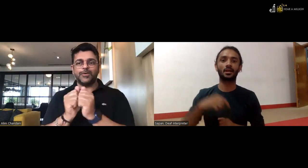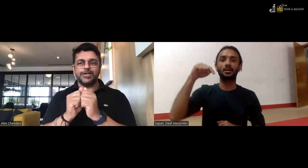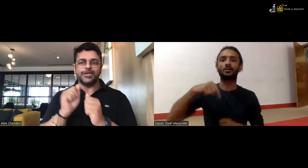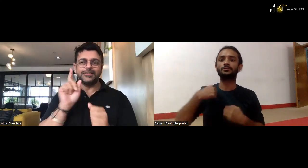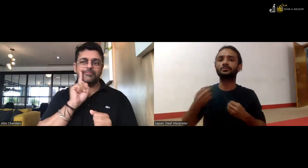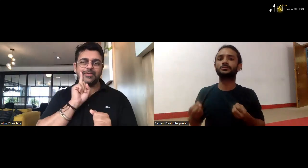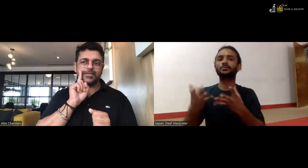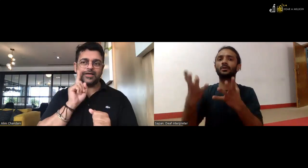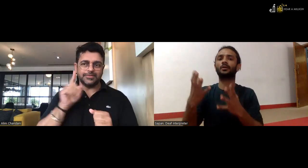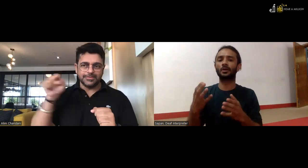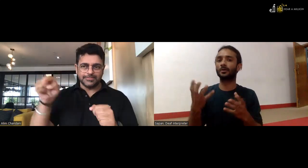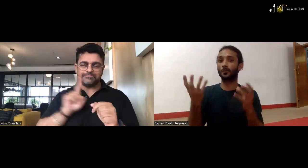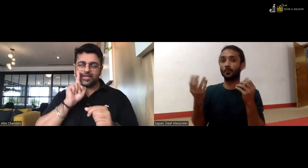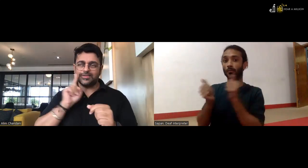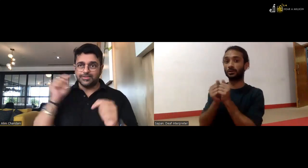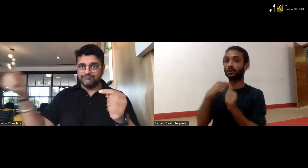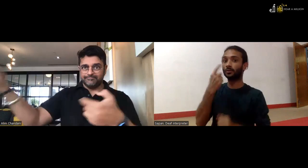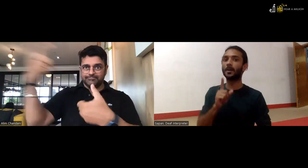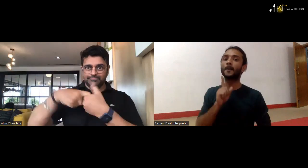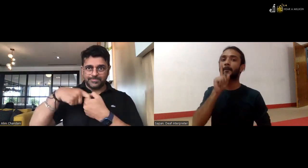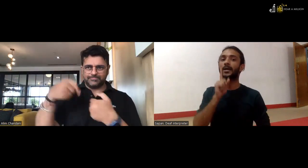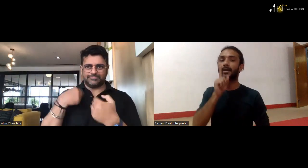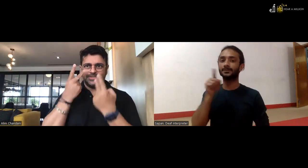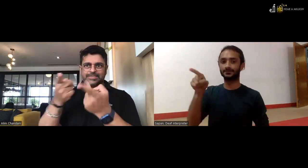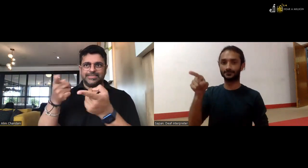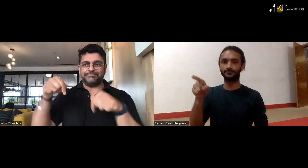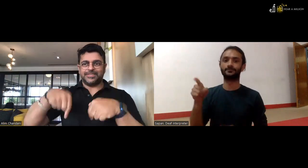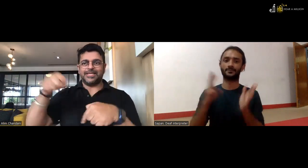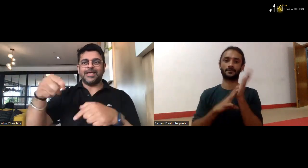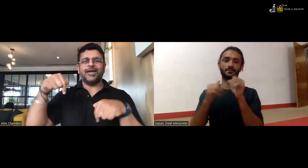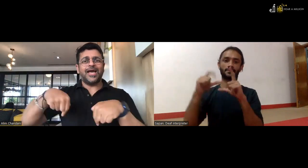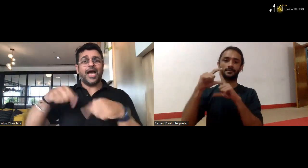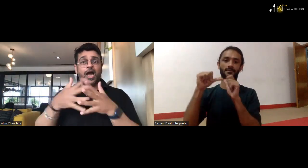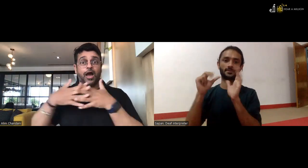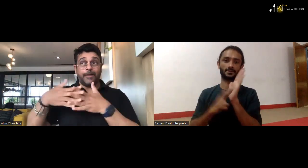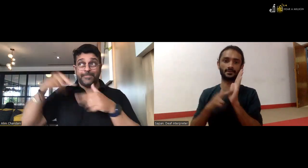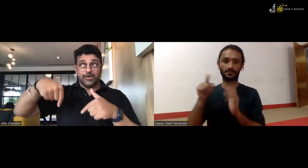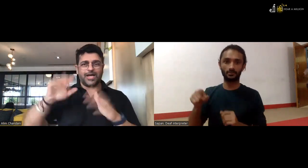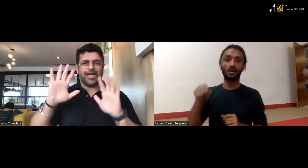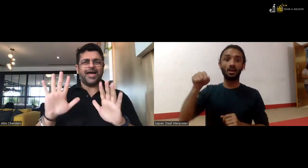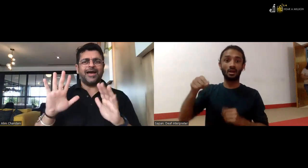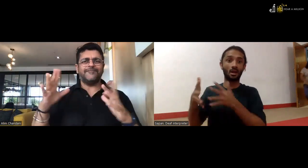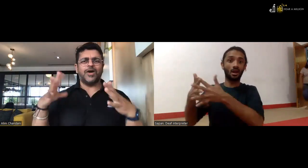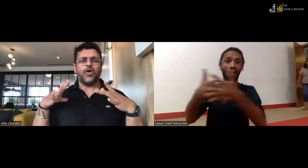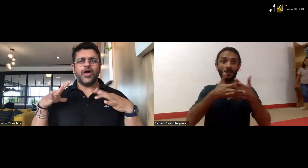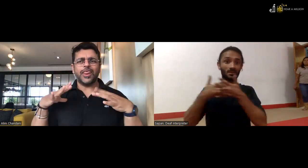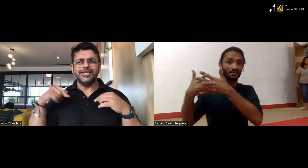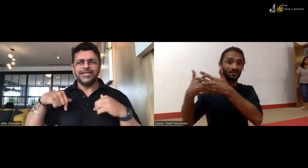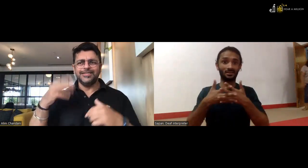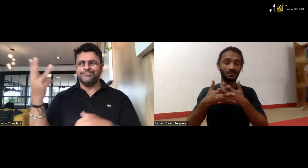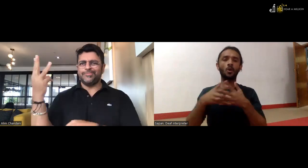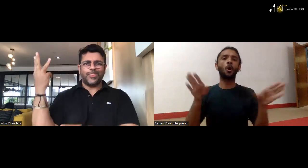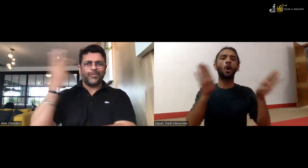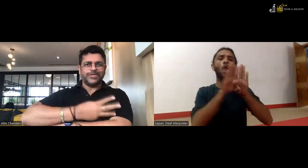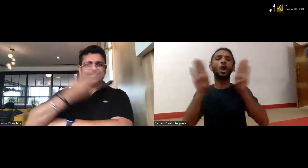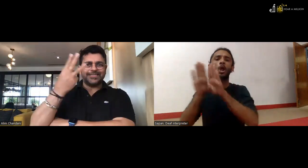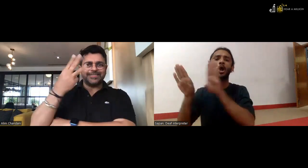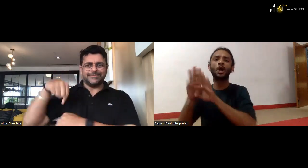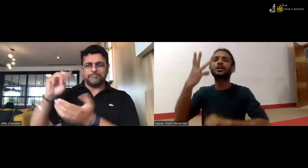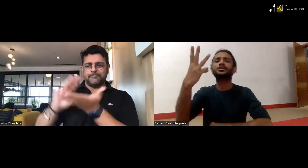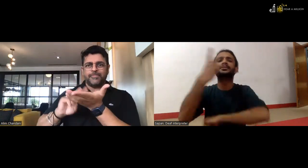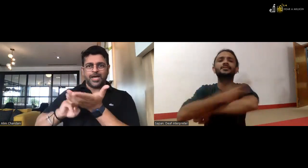And now we will start with Dr. Vashisht coming in, joining in, and I see that he's already here.